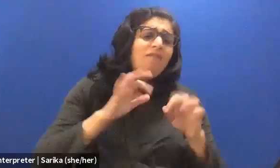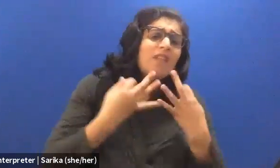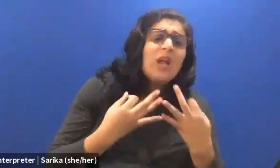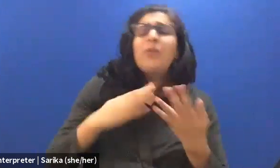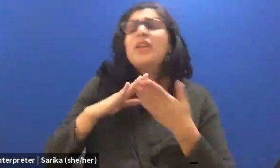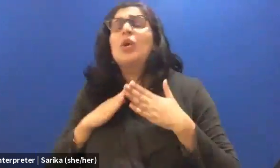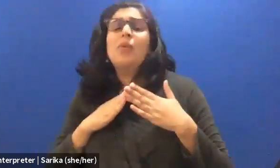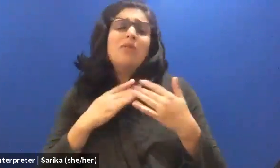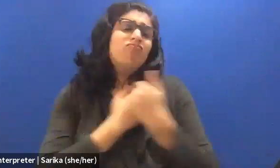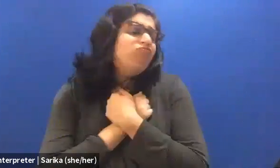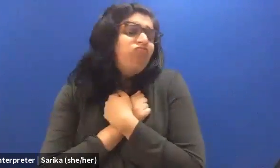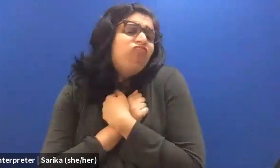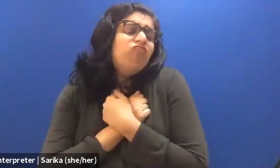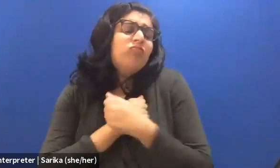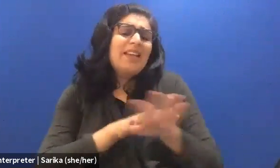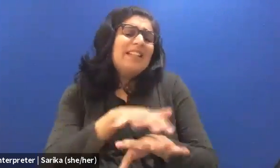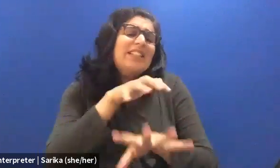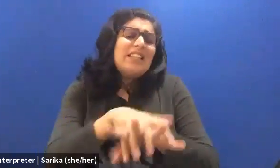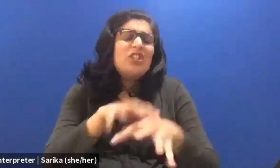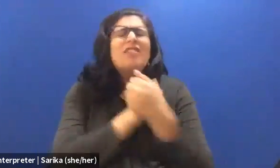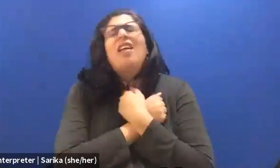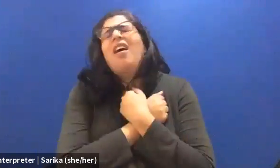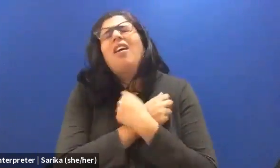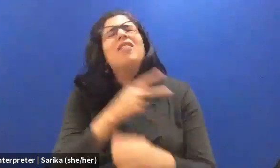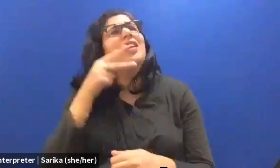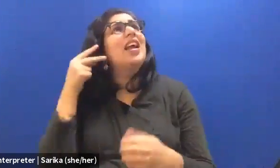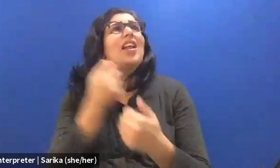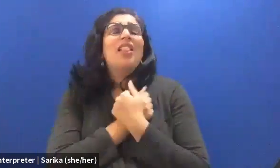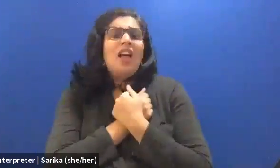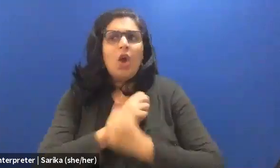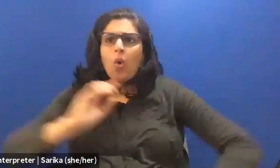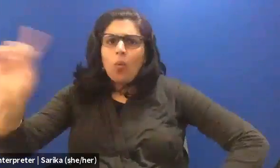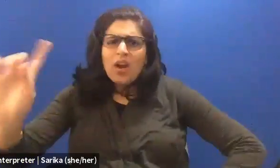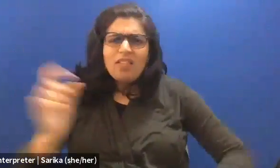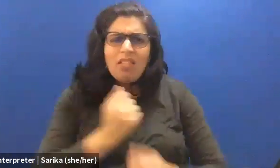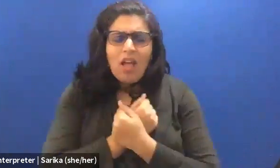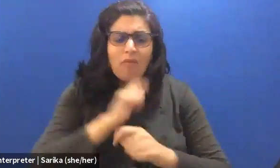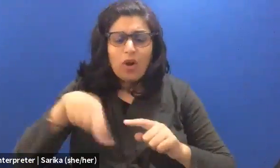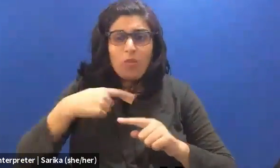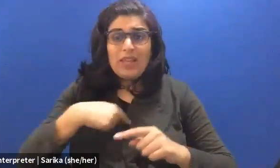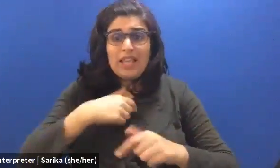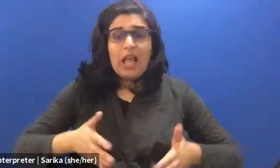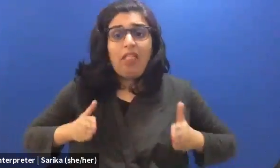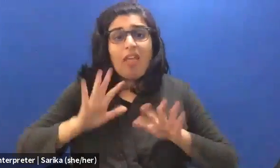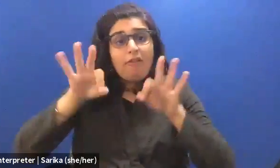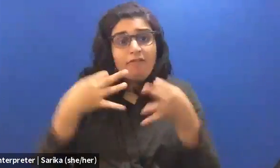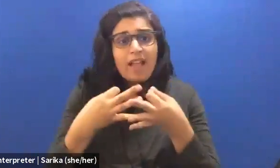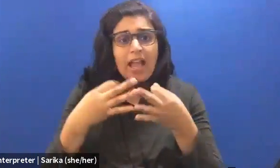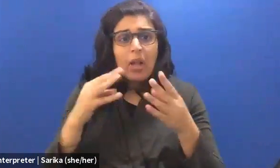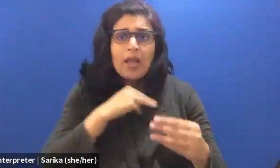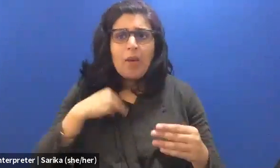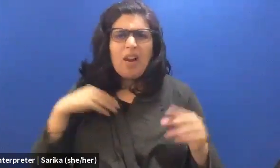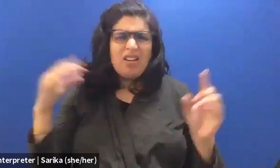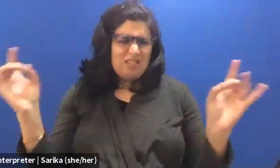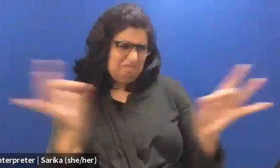and, indigenous love, native love, where is the love when we're allowing our family members to abuse their